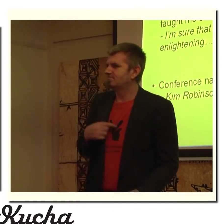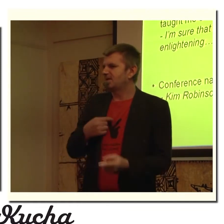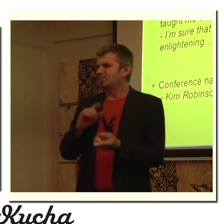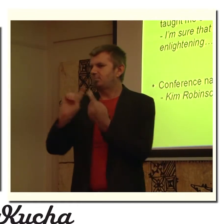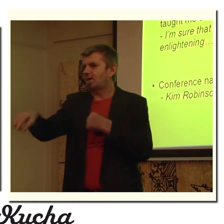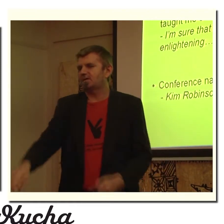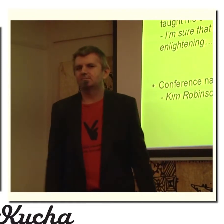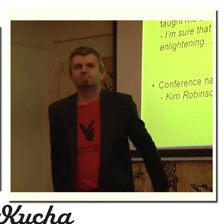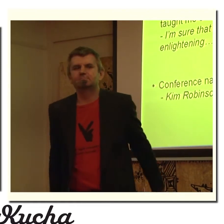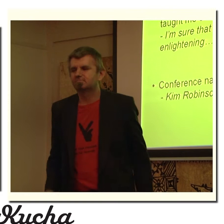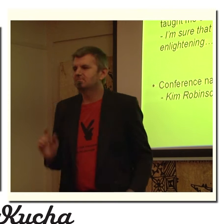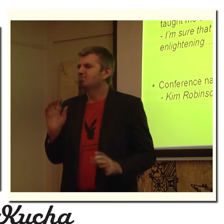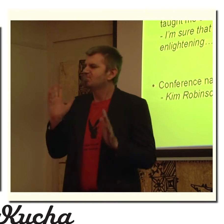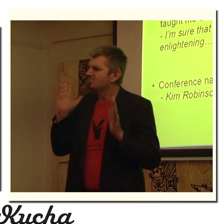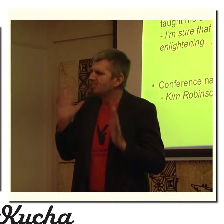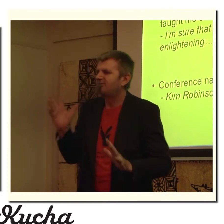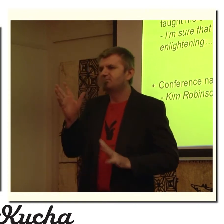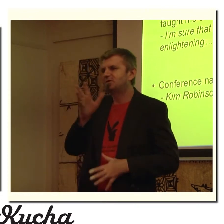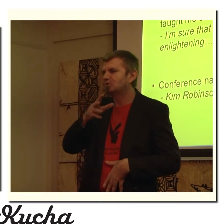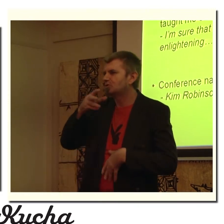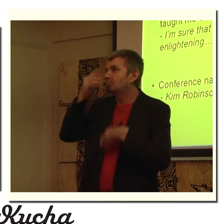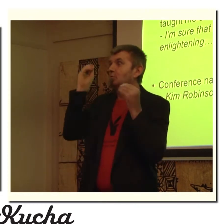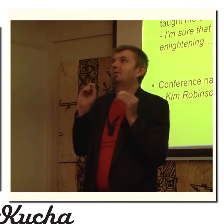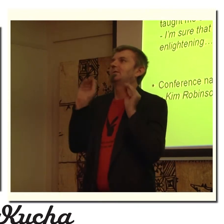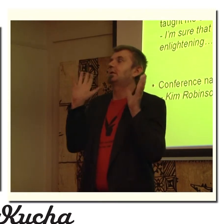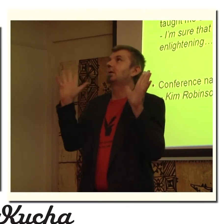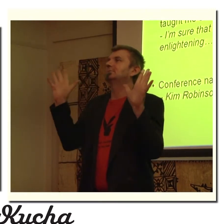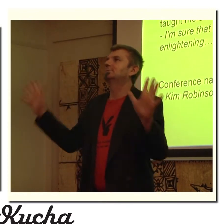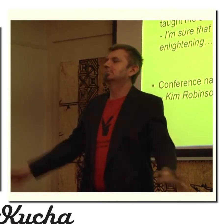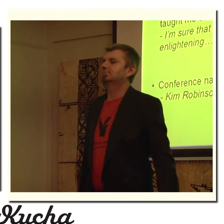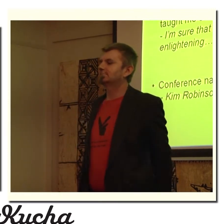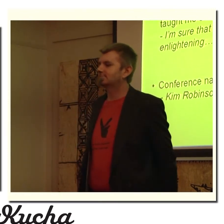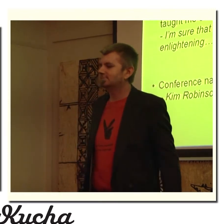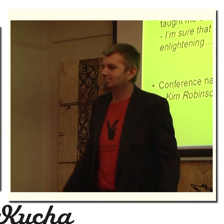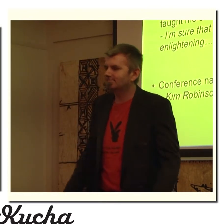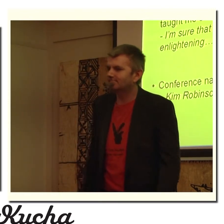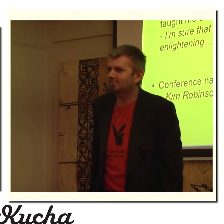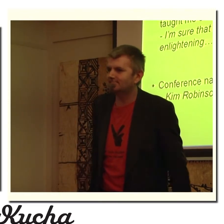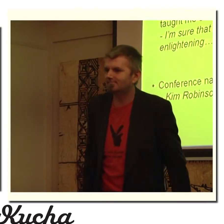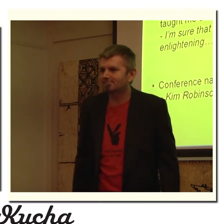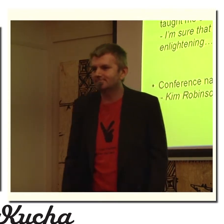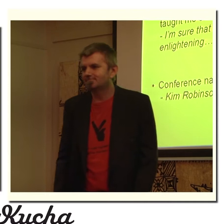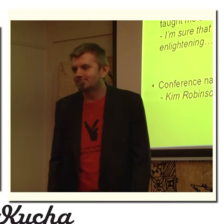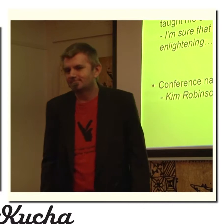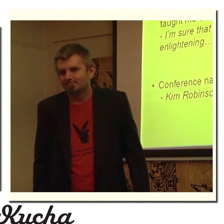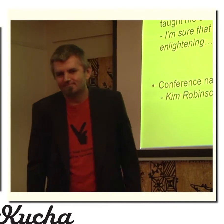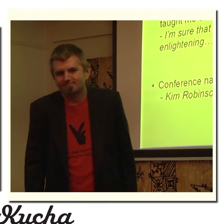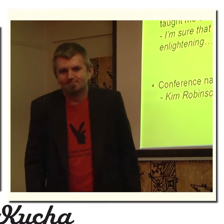yep. I said to them, I'm sure that must have been spiritually enlightening.